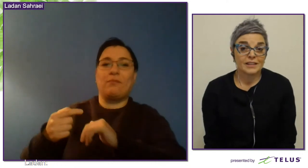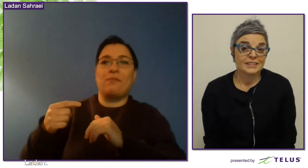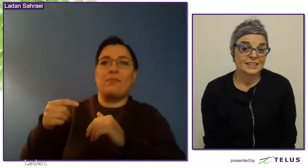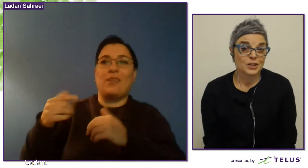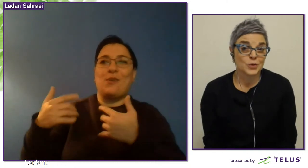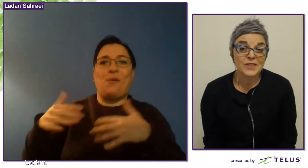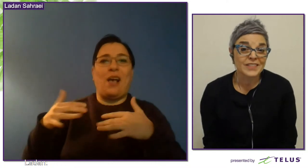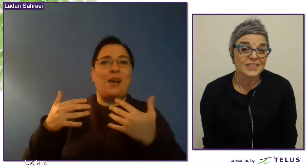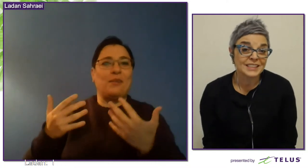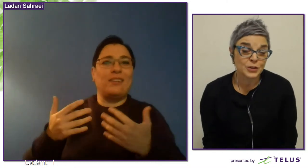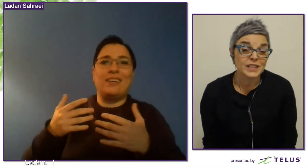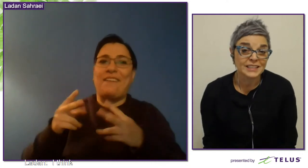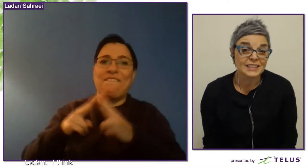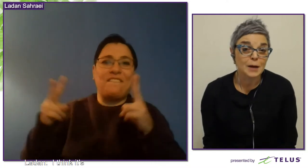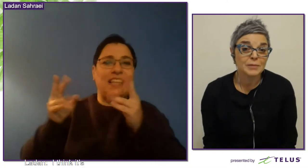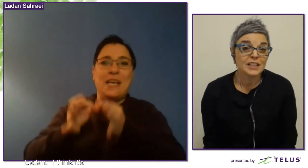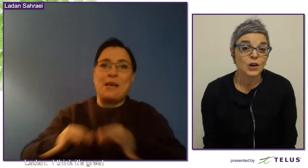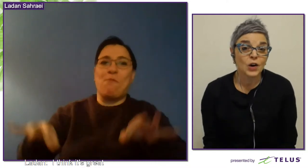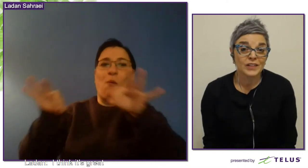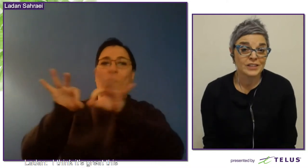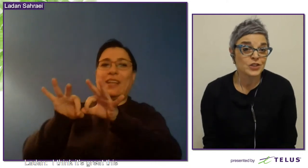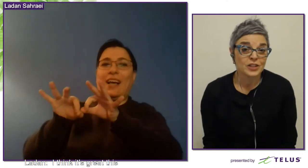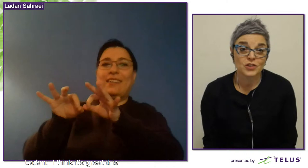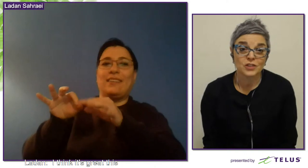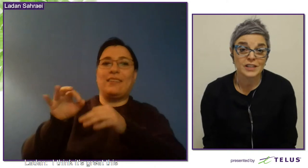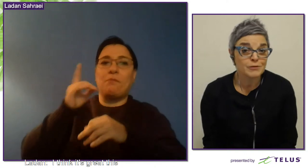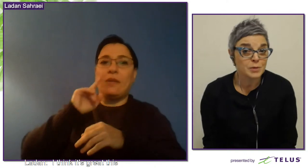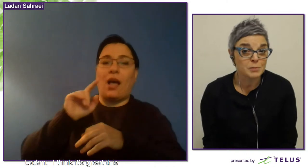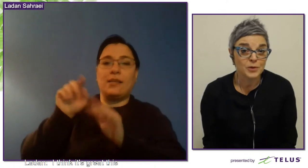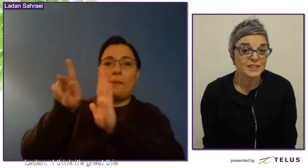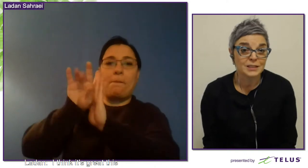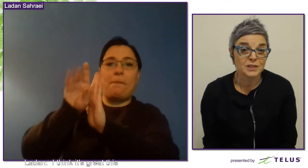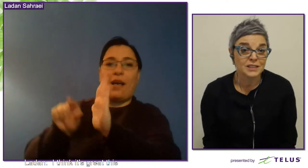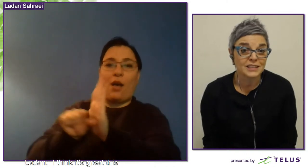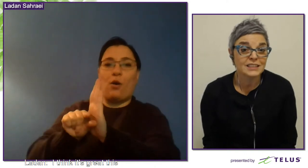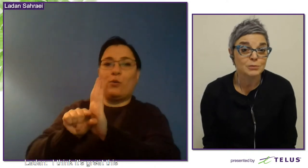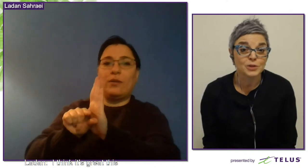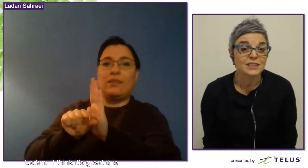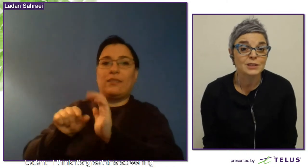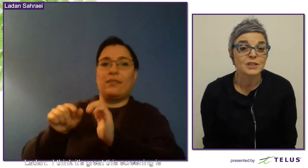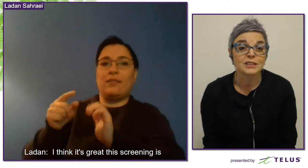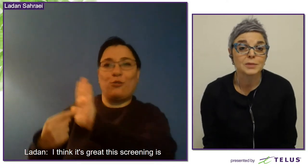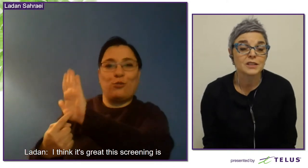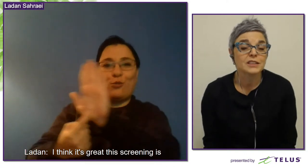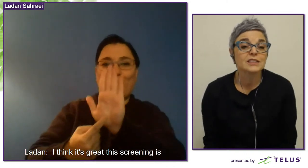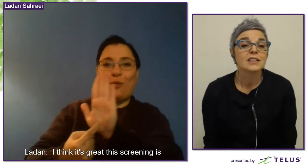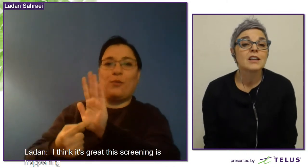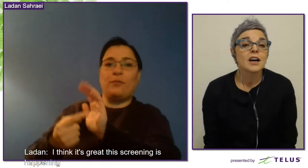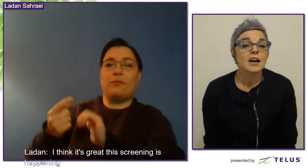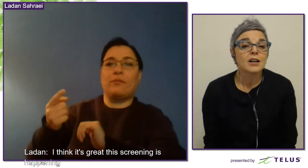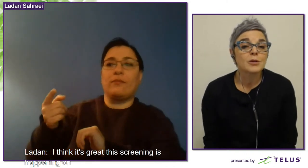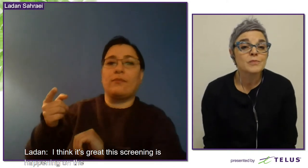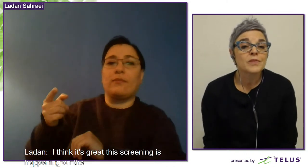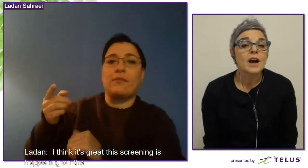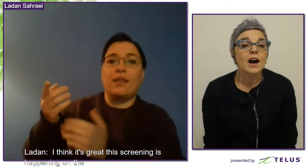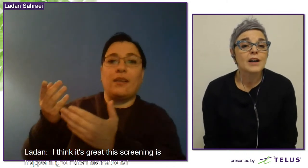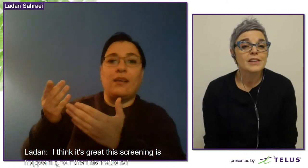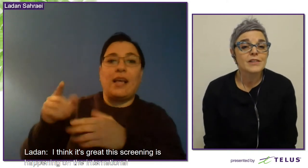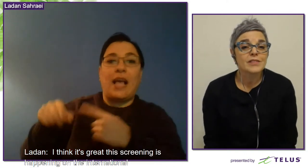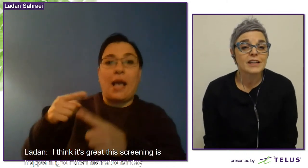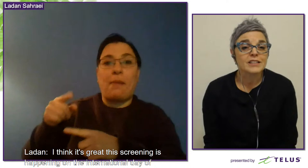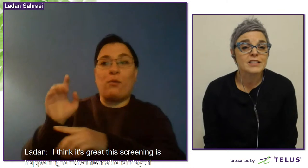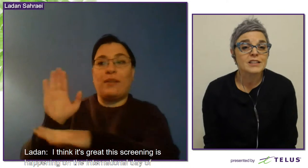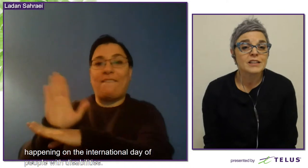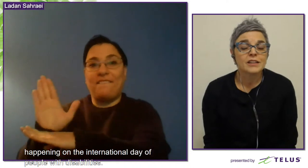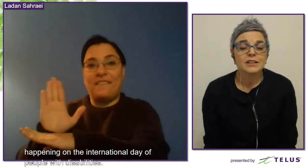I think it's great that this screening is happening on the International Day of People with Disabilities, or Persons with Disabilities. I